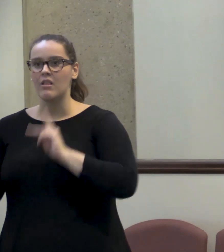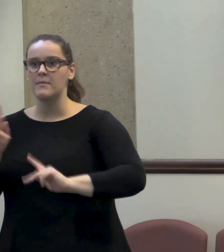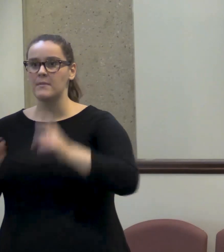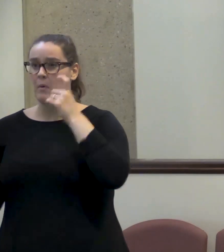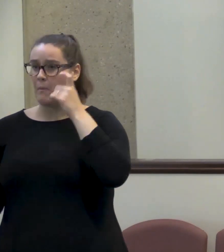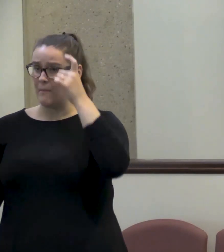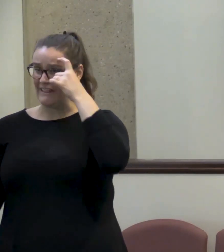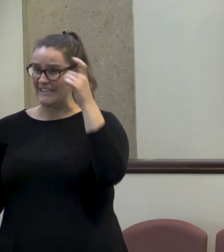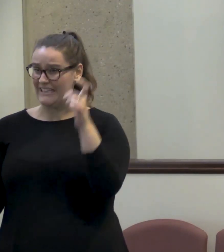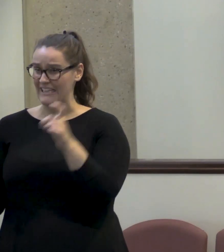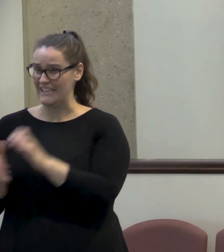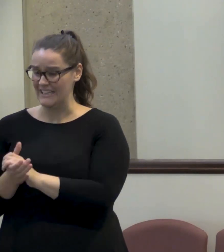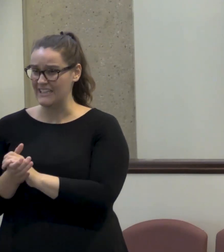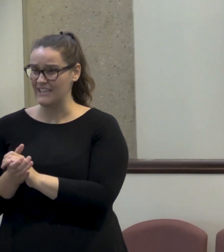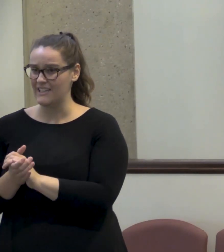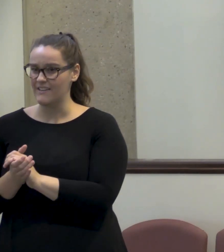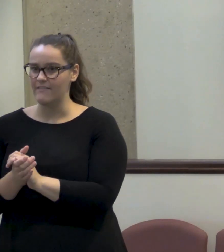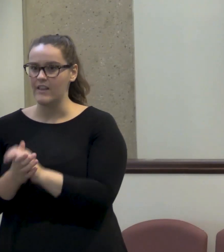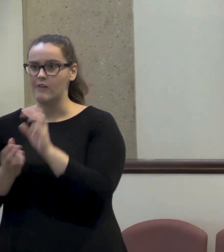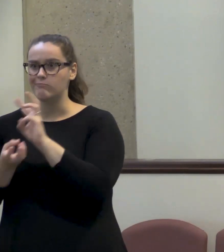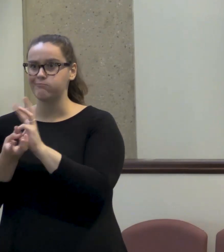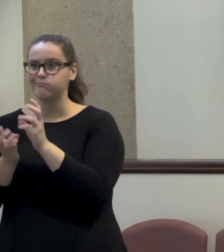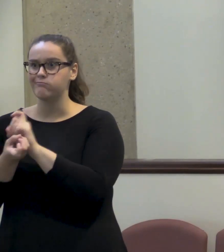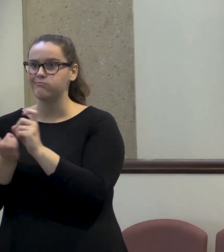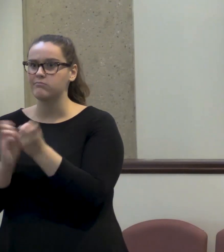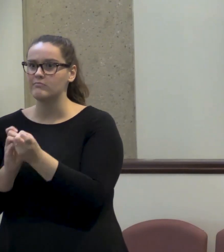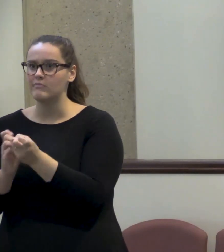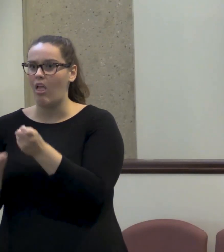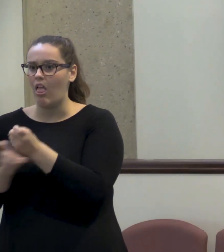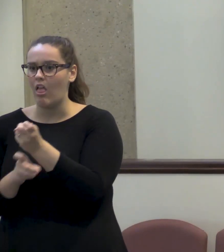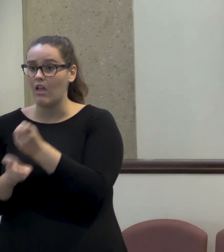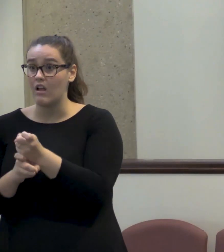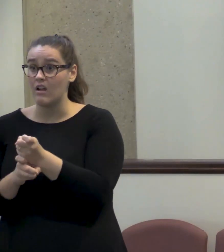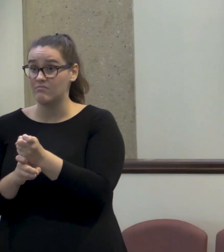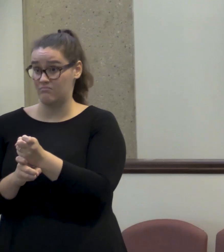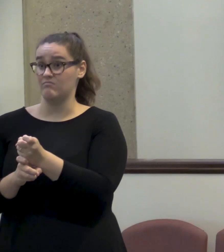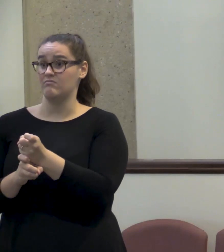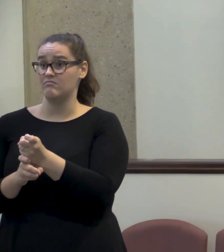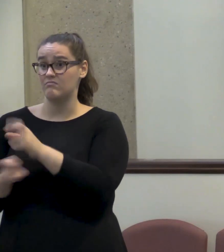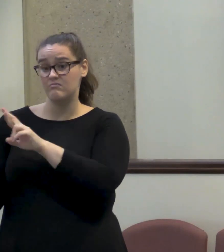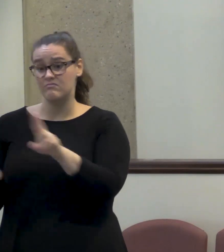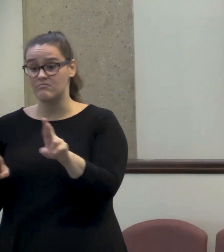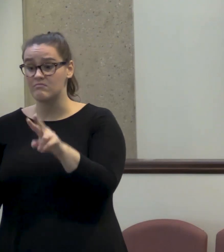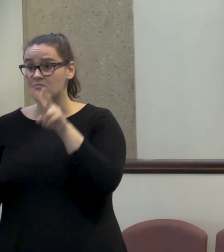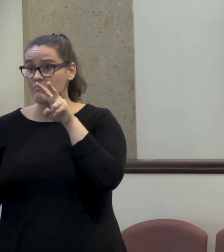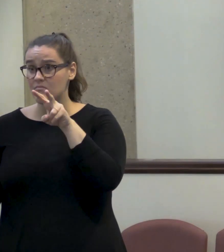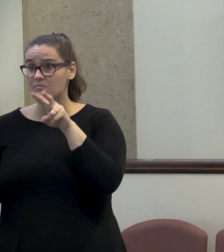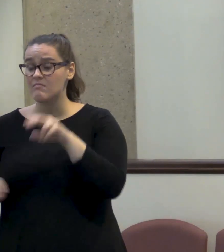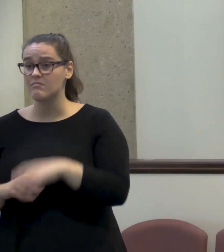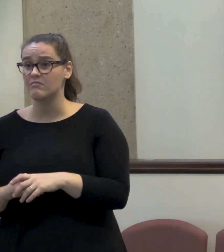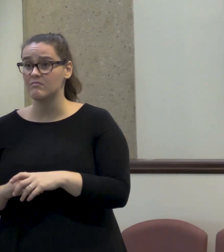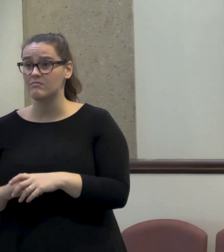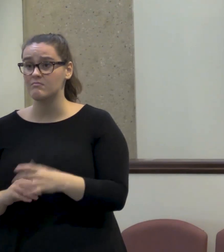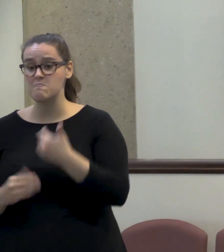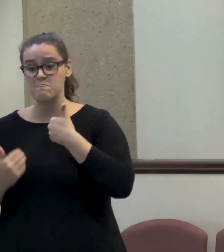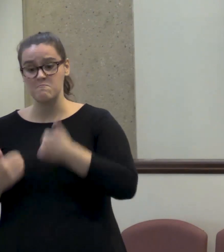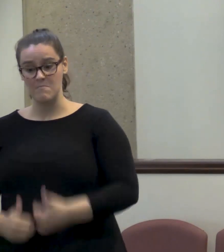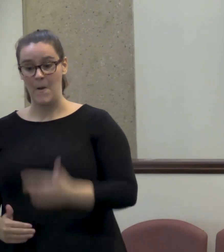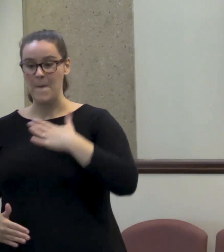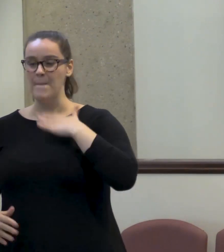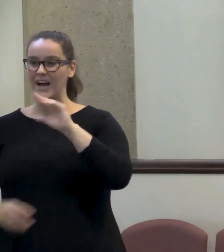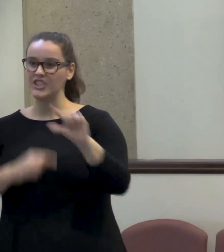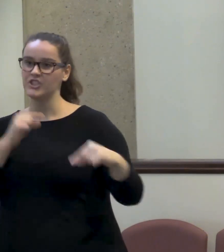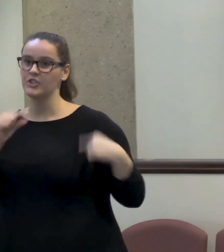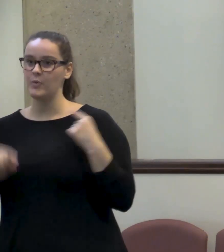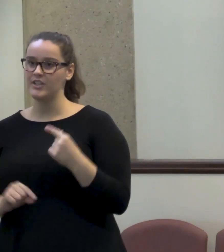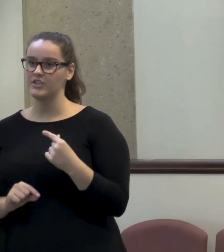that climate change is just a joke. You better watch out, because I and my generation are